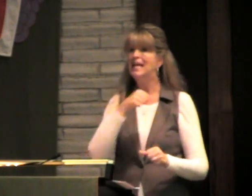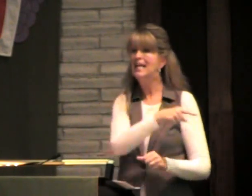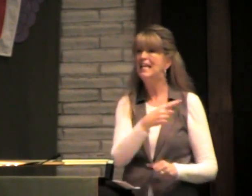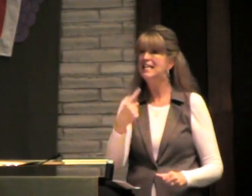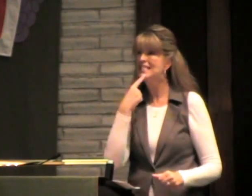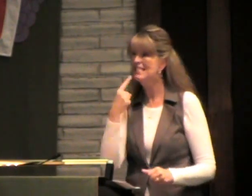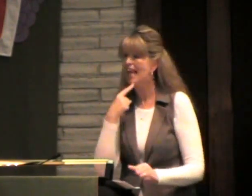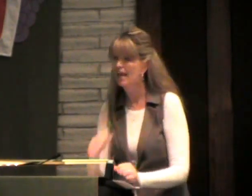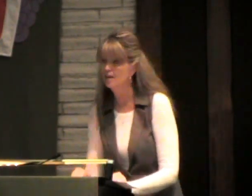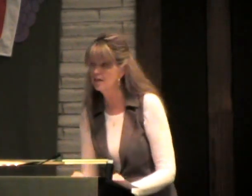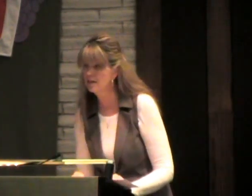maintained.